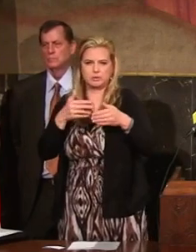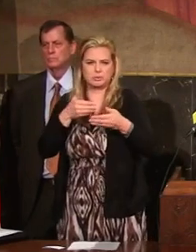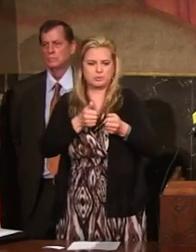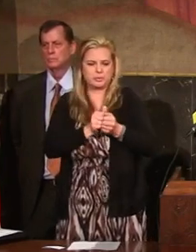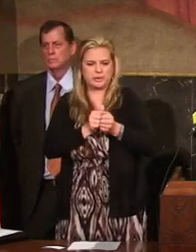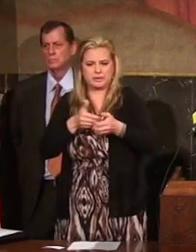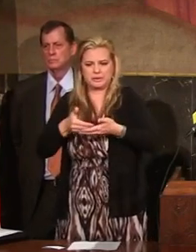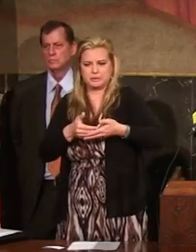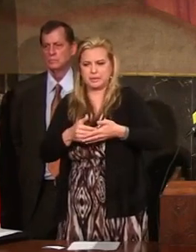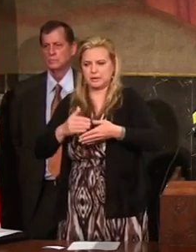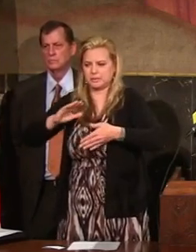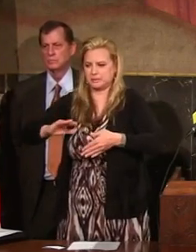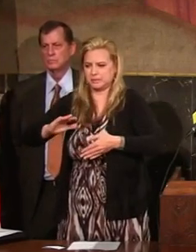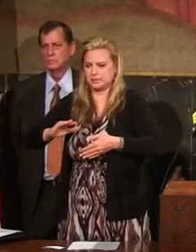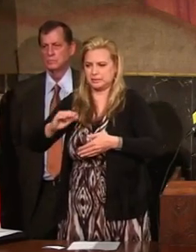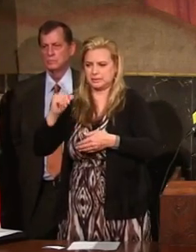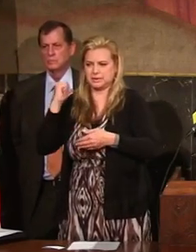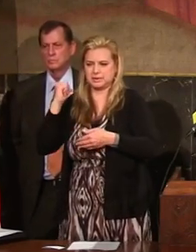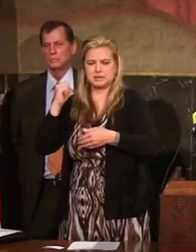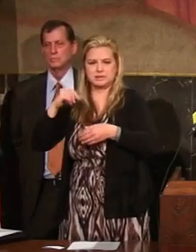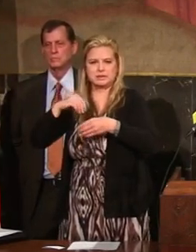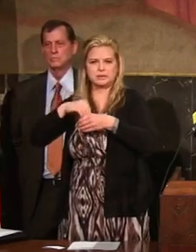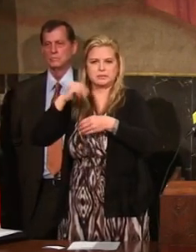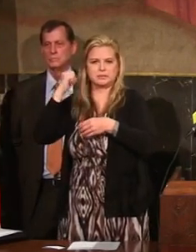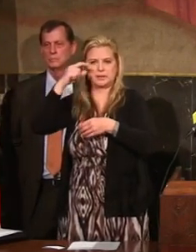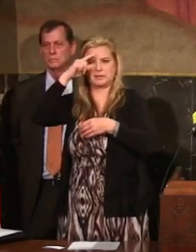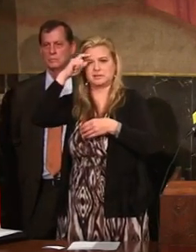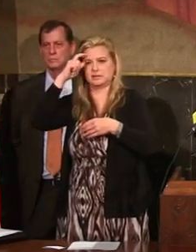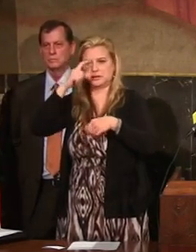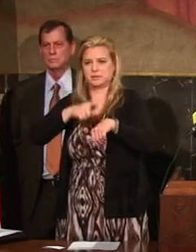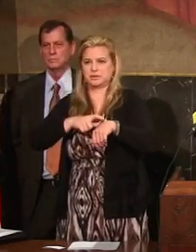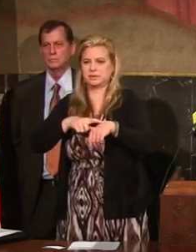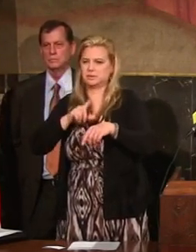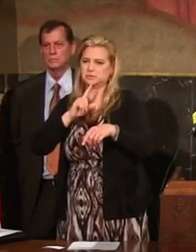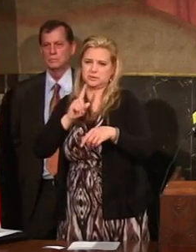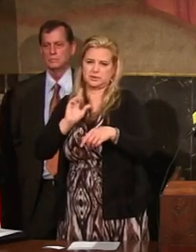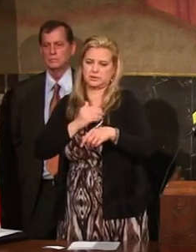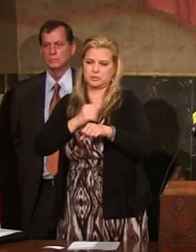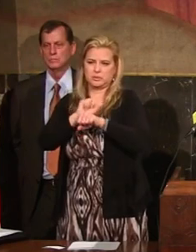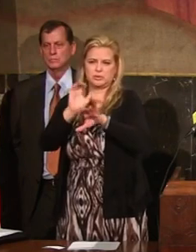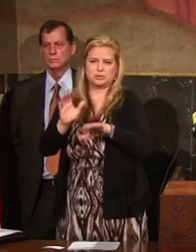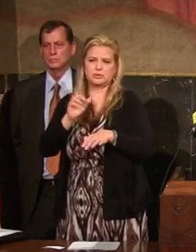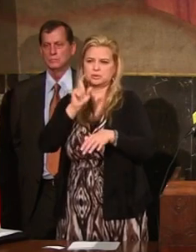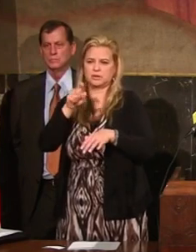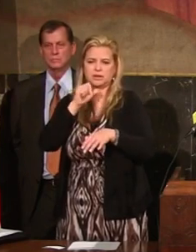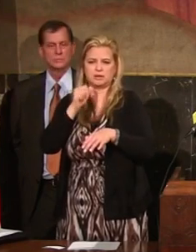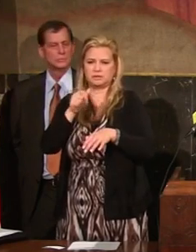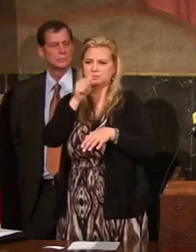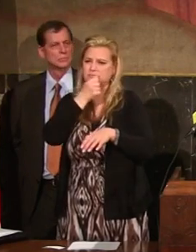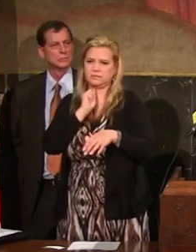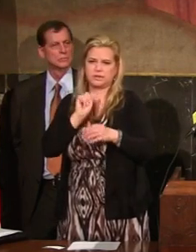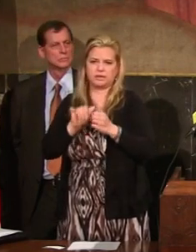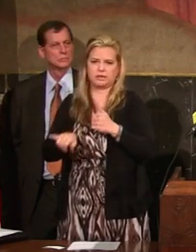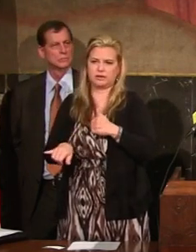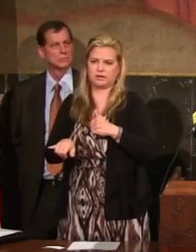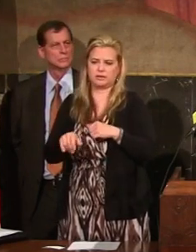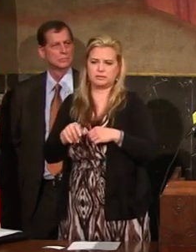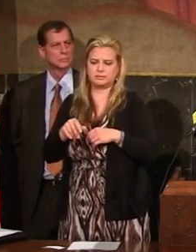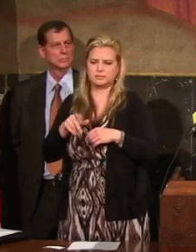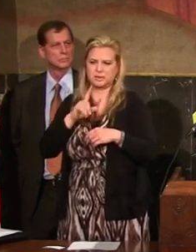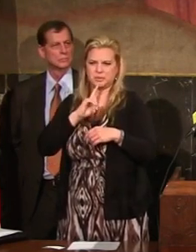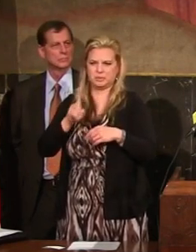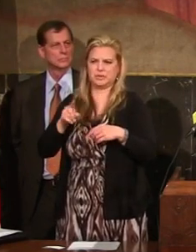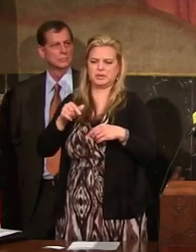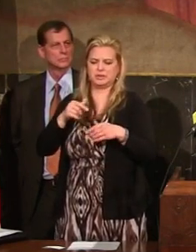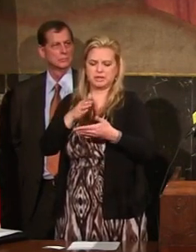summer, that's a pretty dramatic and traumatic experience that our workers should not have to endure. The lack of compassion in